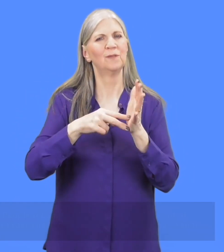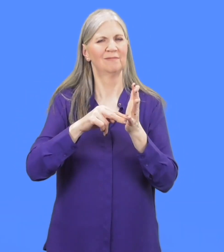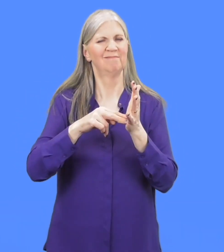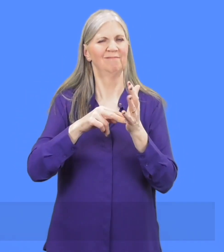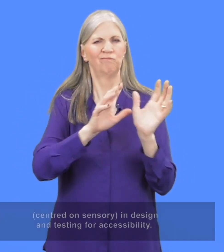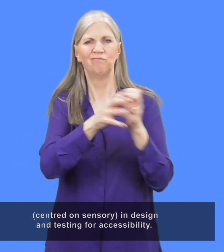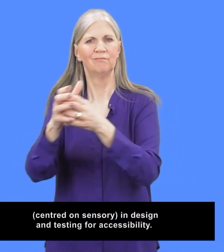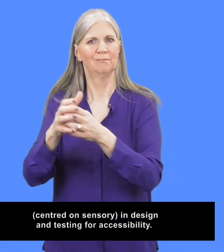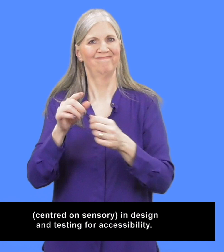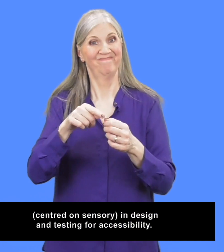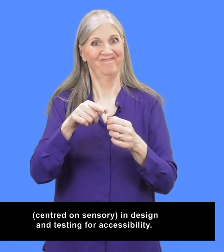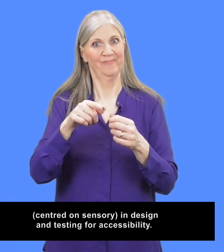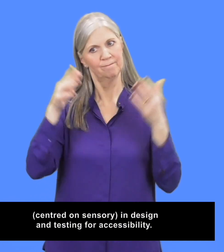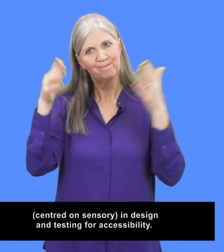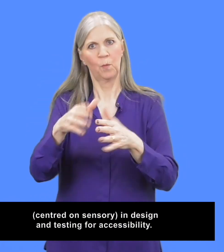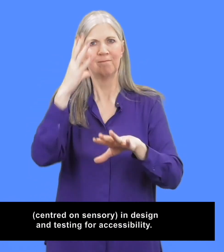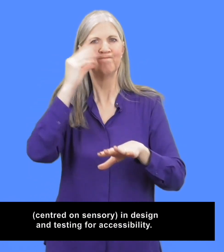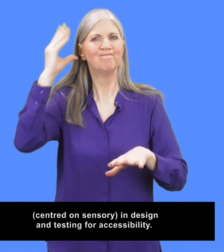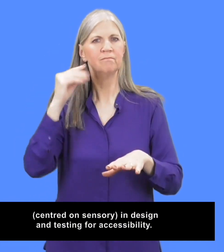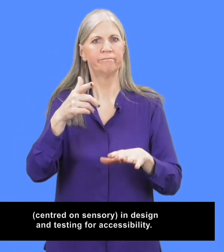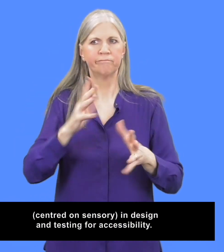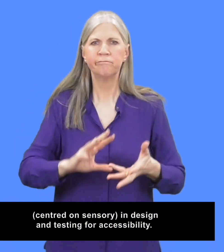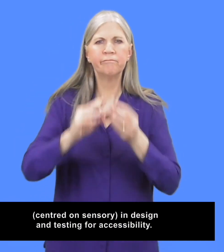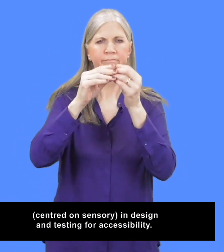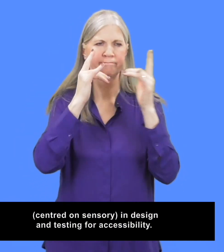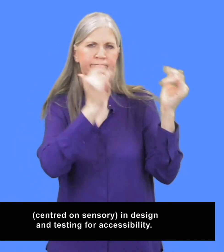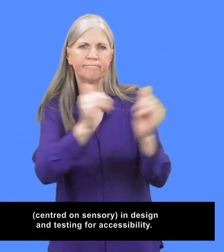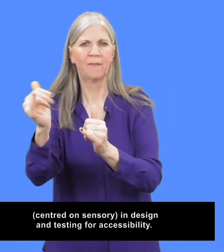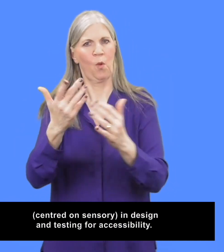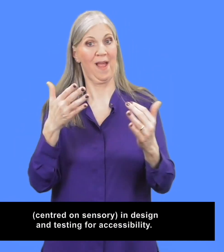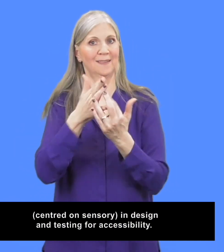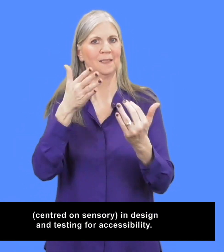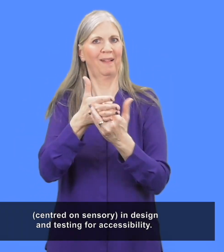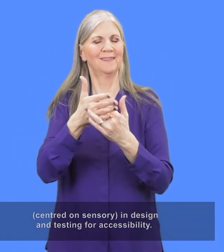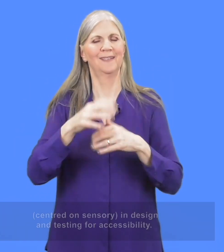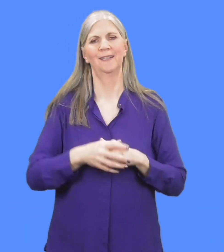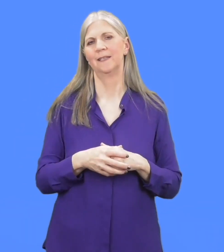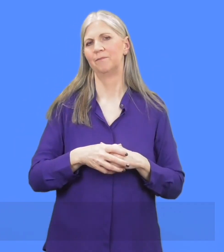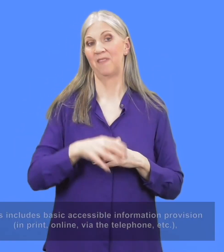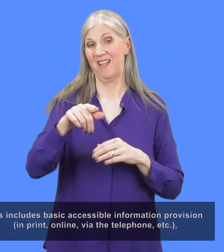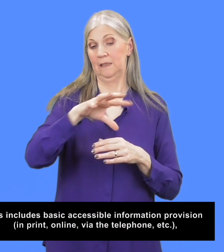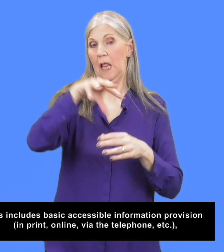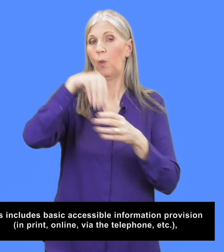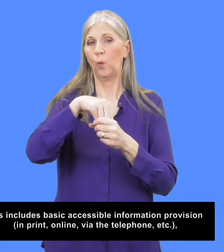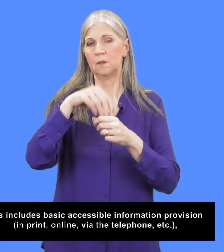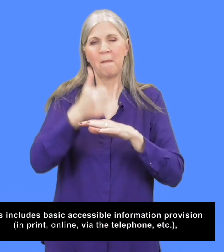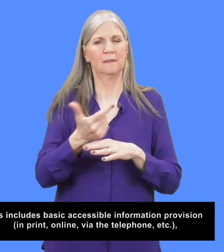centred on sensory, in design and testing for accessibility. This includes basic